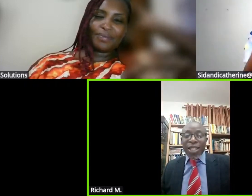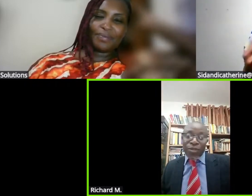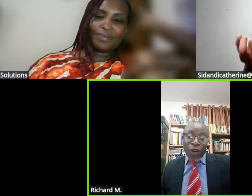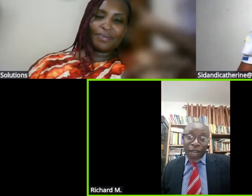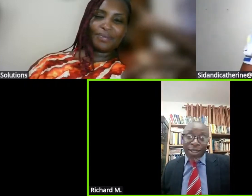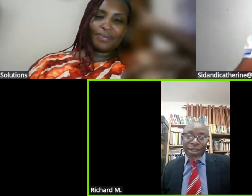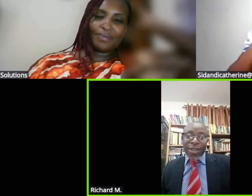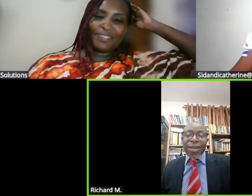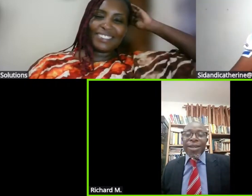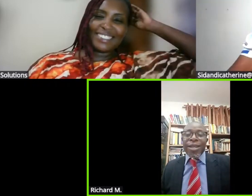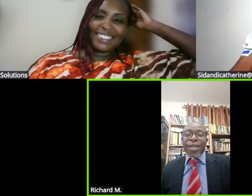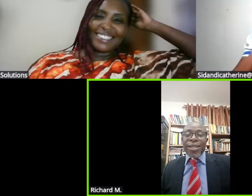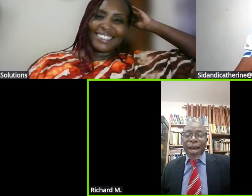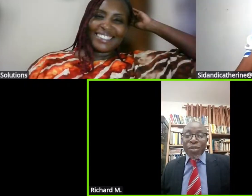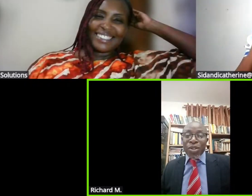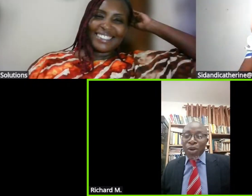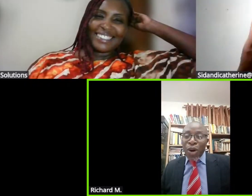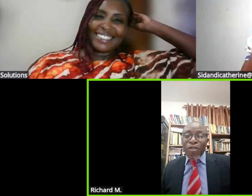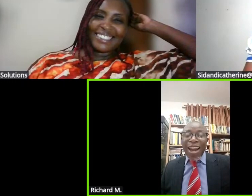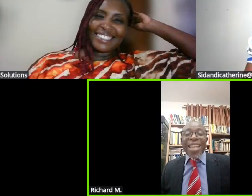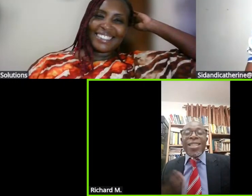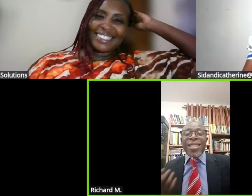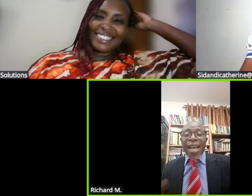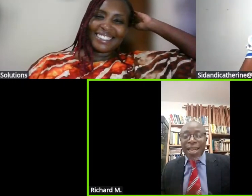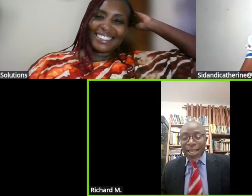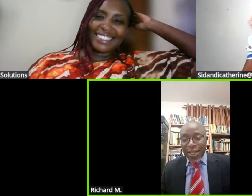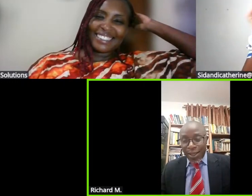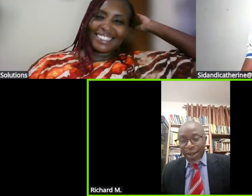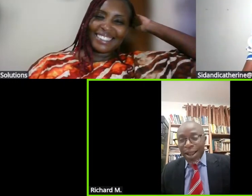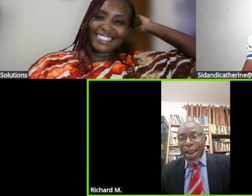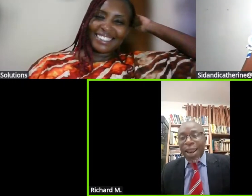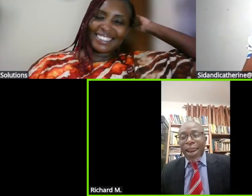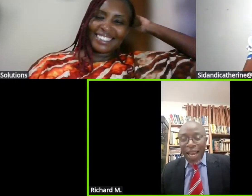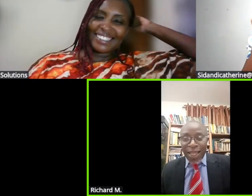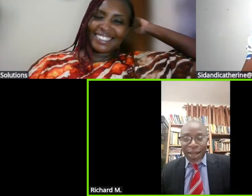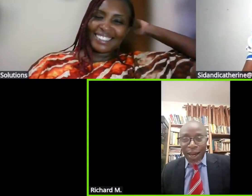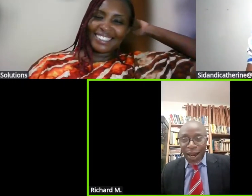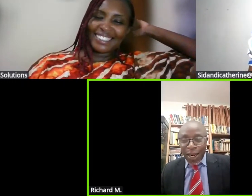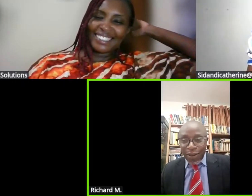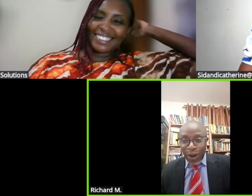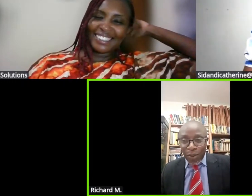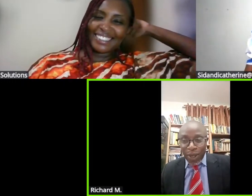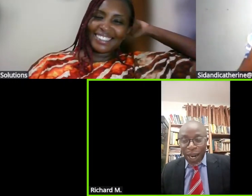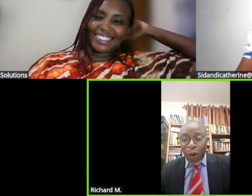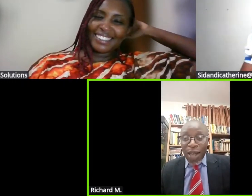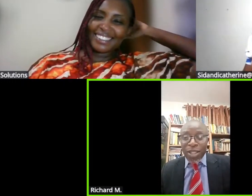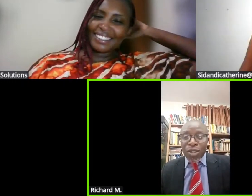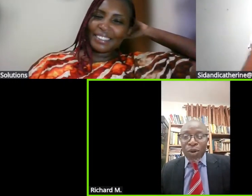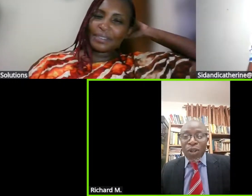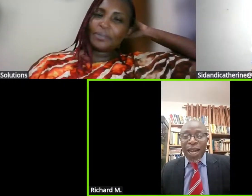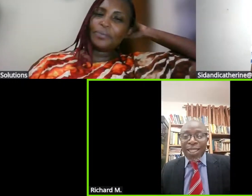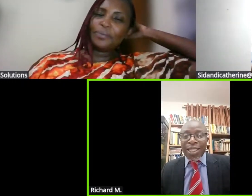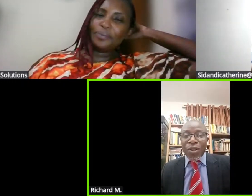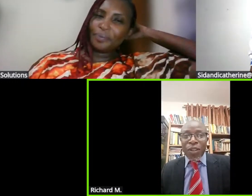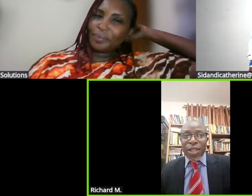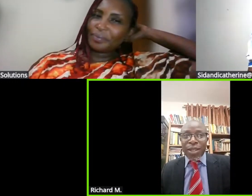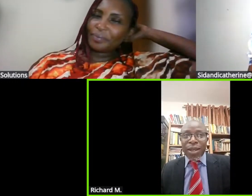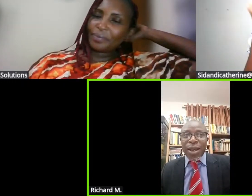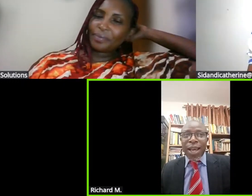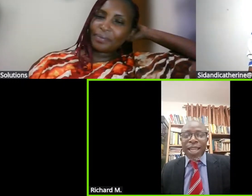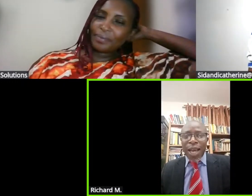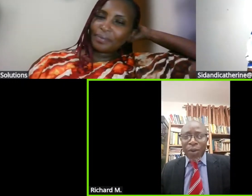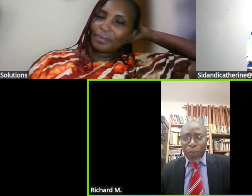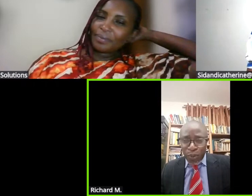Nasimolo has for us in terms of understanding learning and development. I once told a CEO